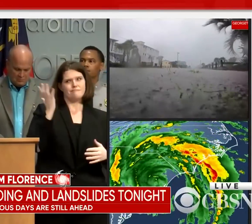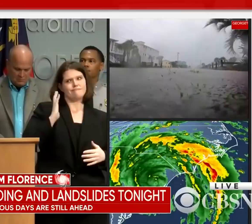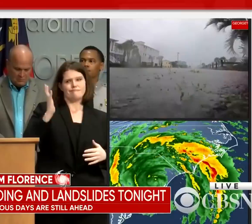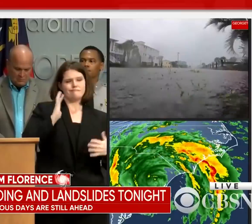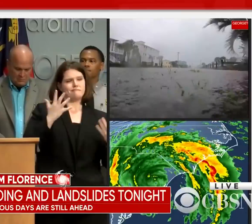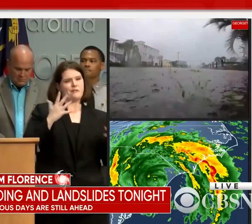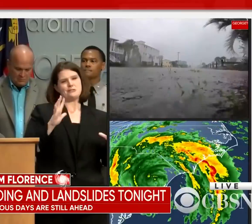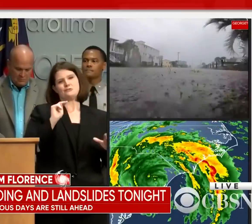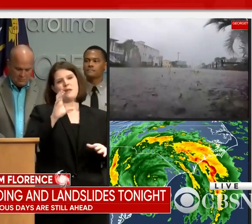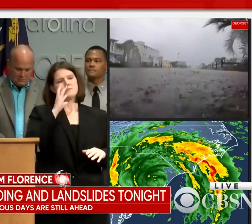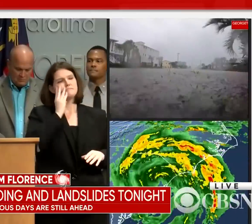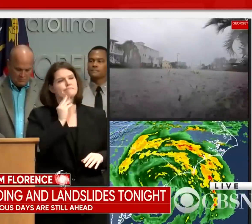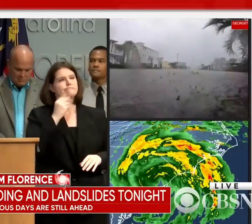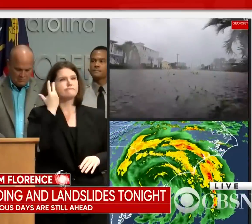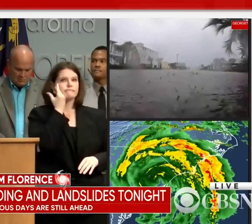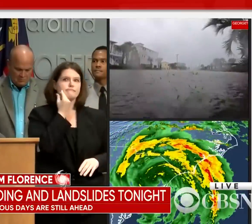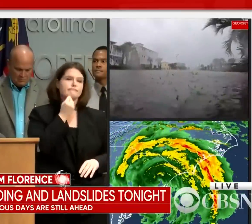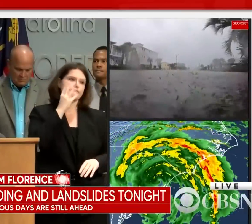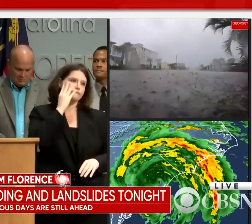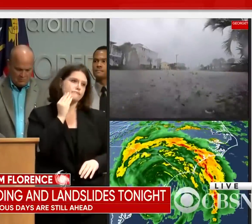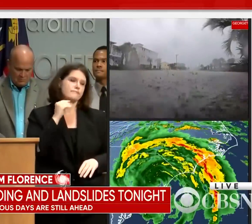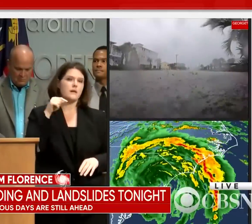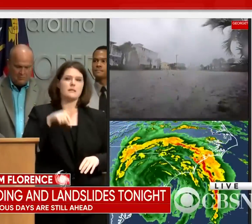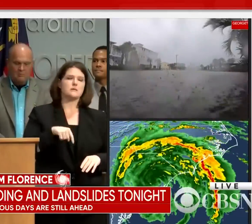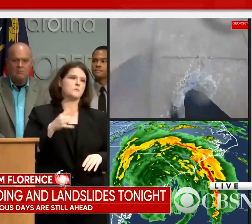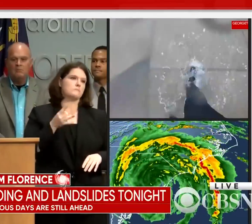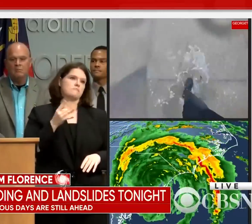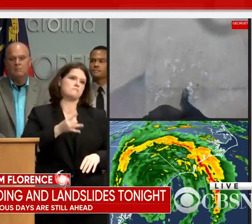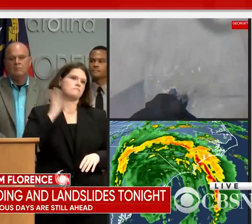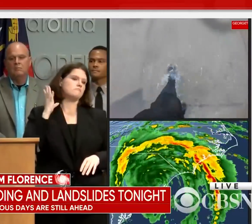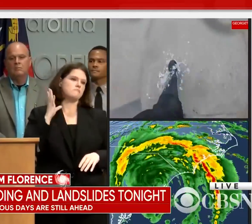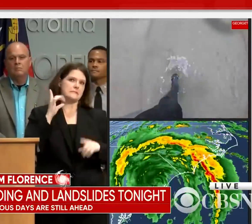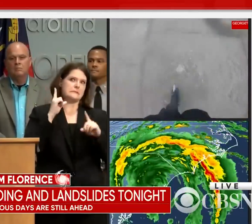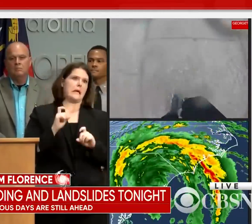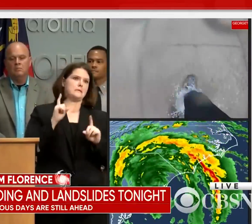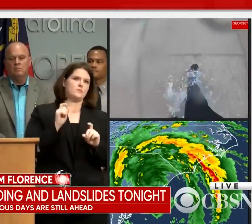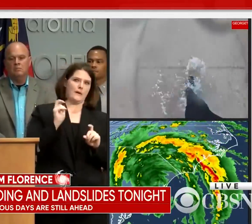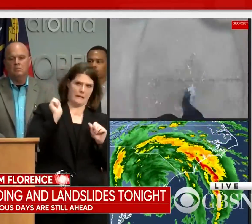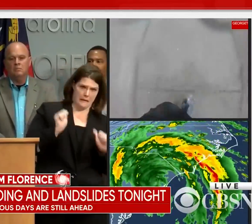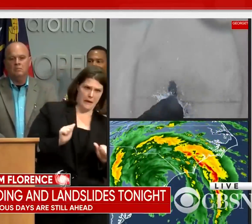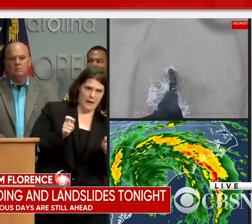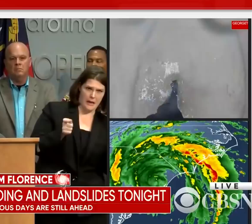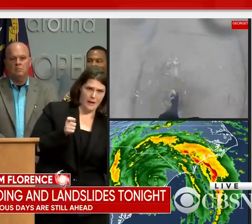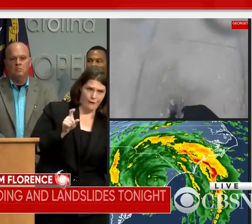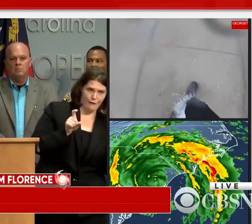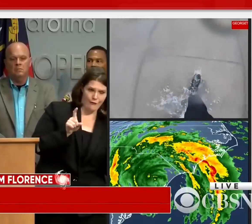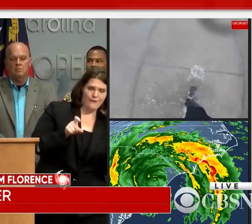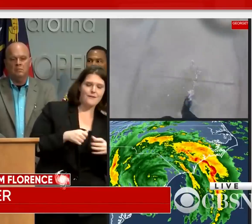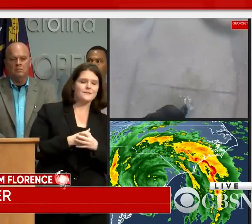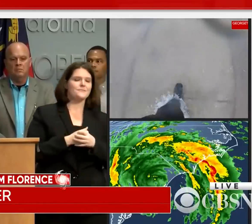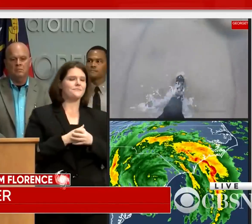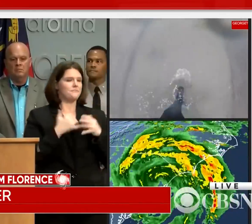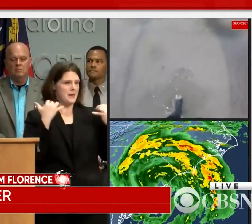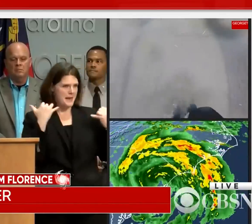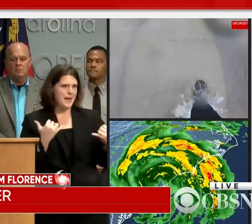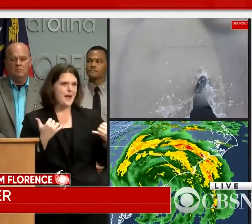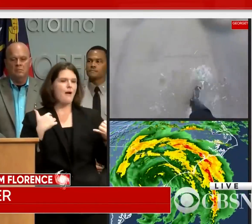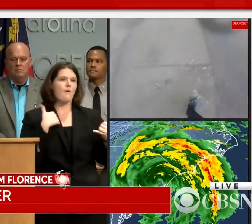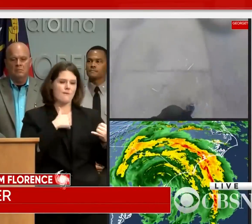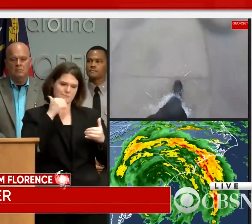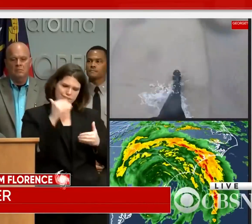storms, and this one is sure testing us. But now is the time for us to